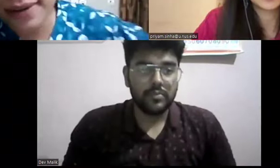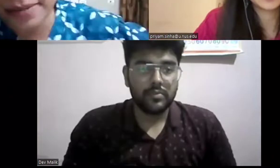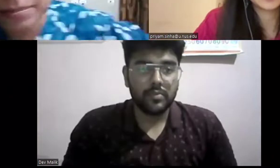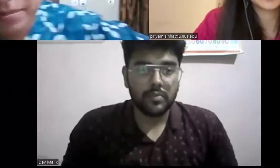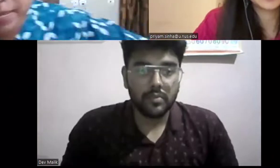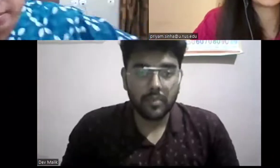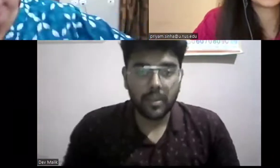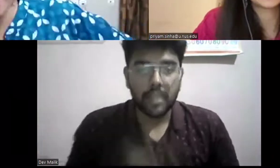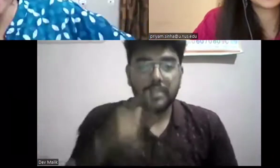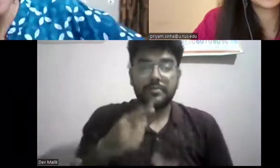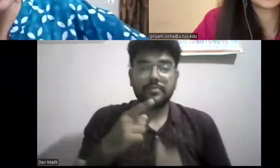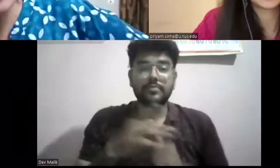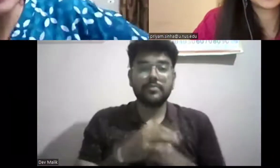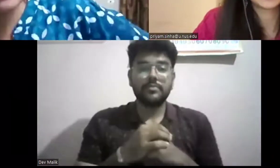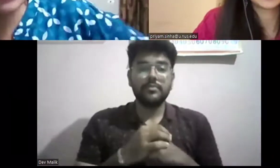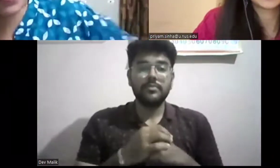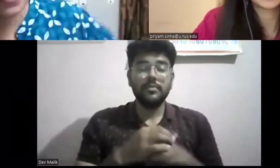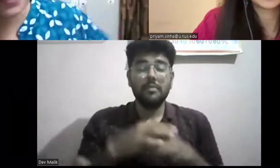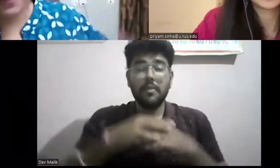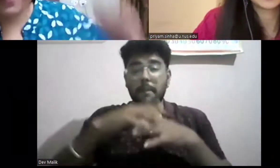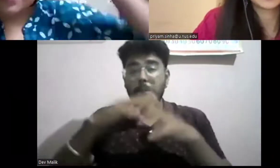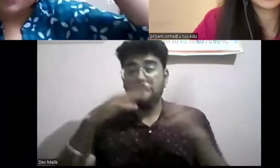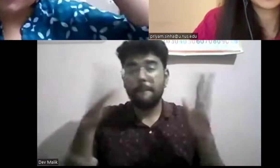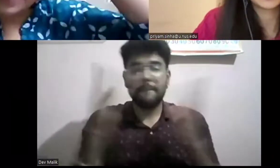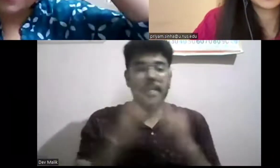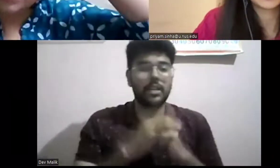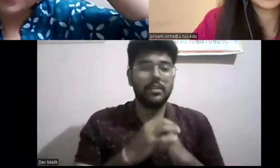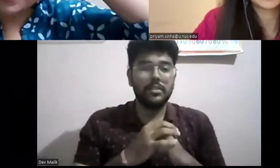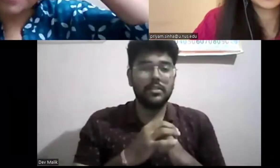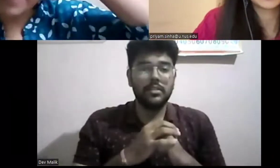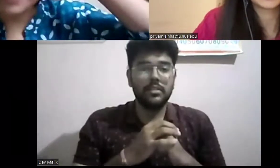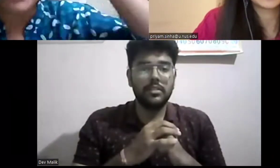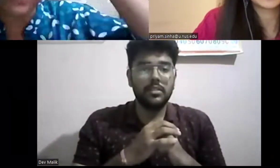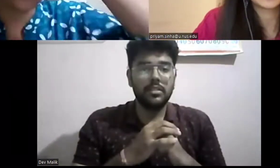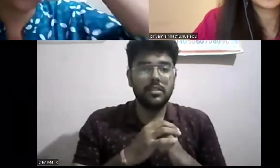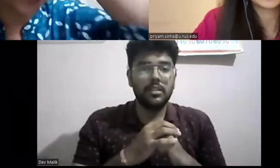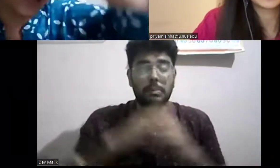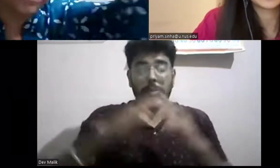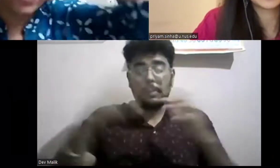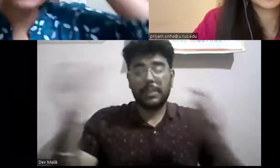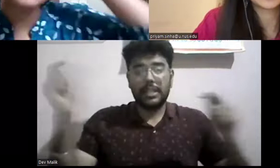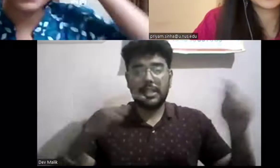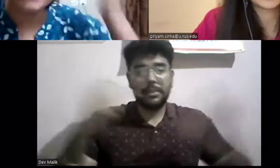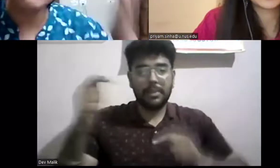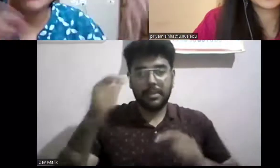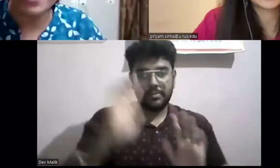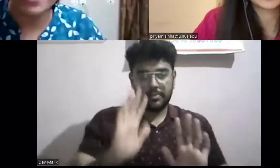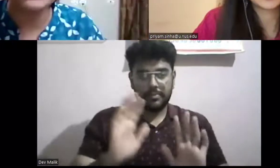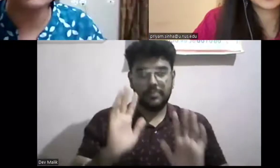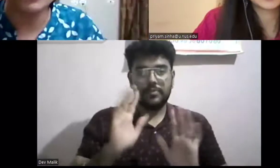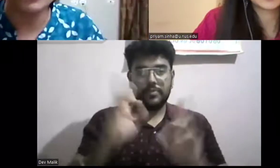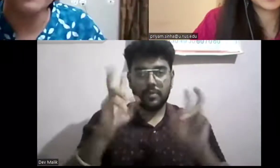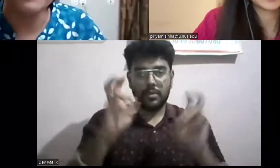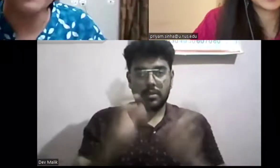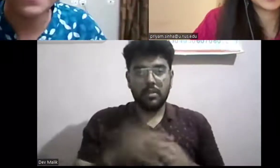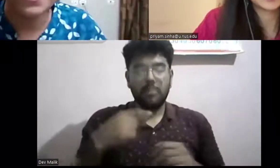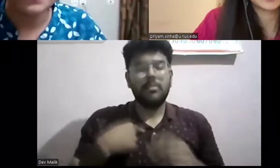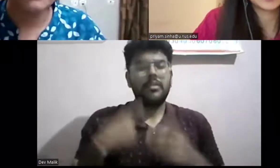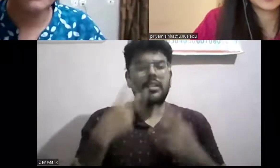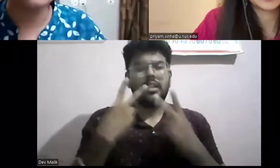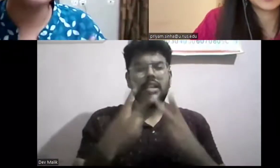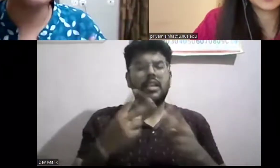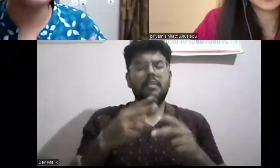very big, like a very debatable issue there, because even I have seen a lot of